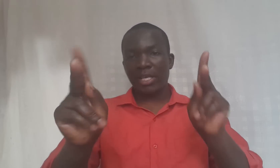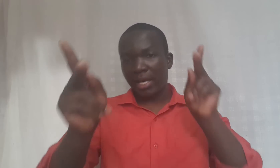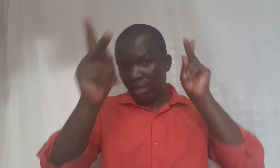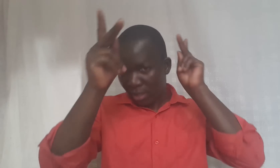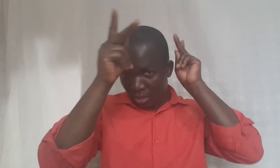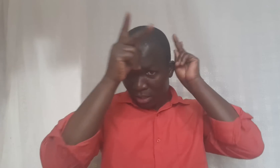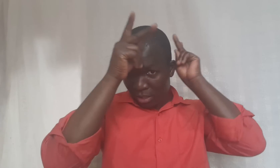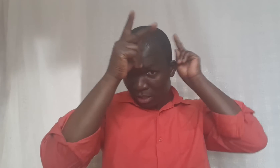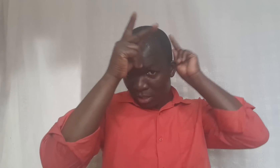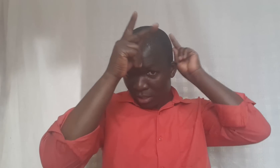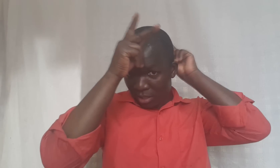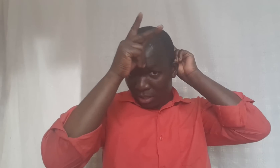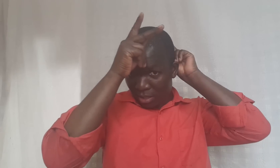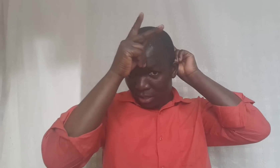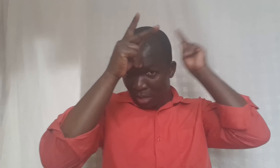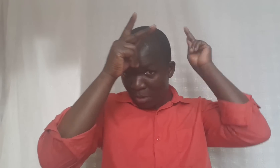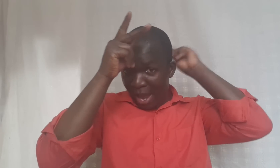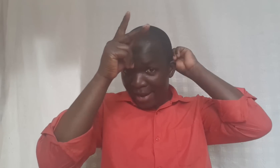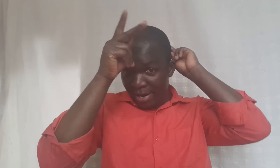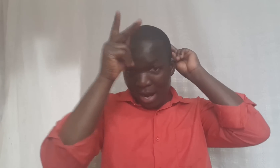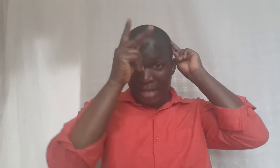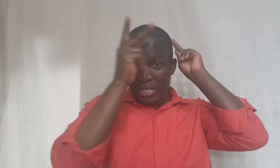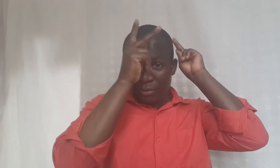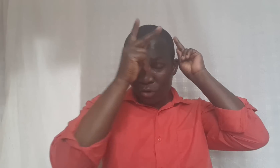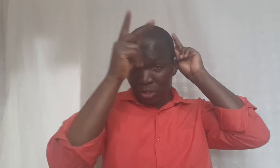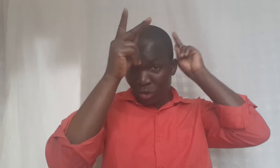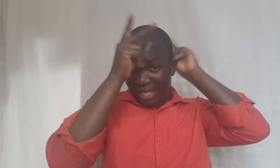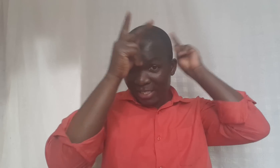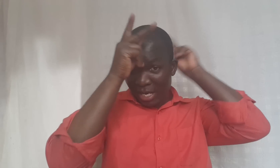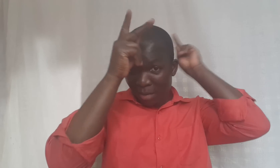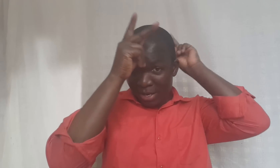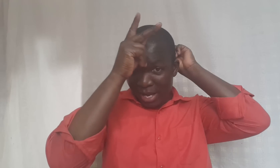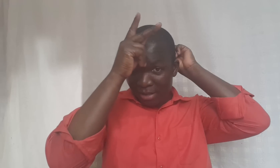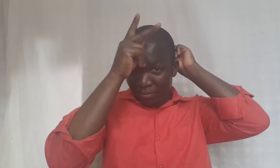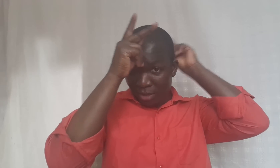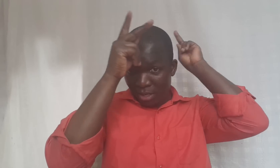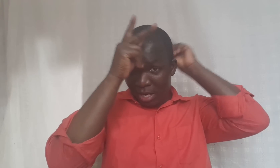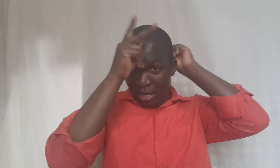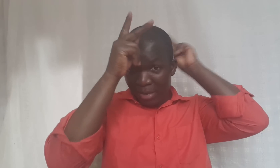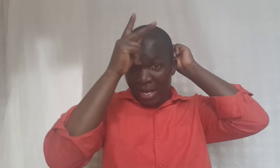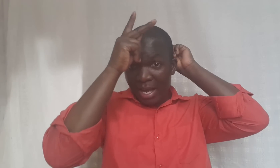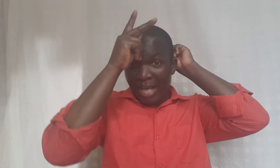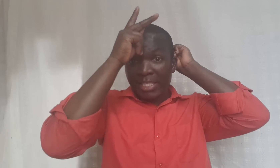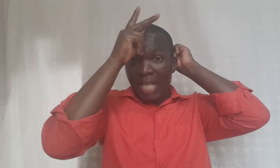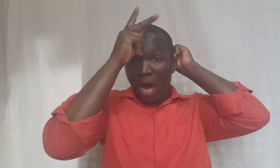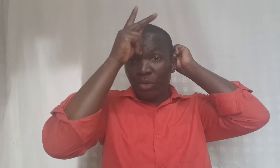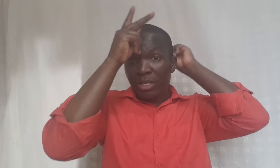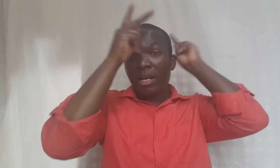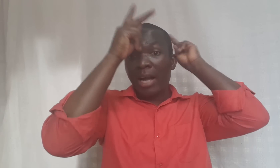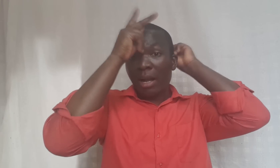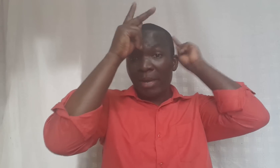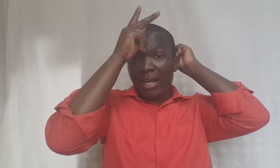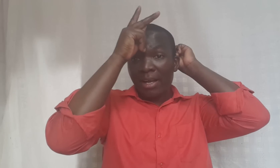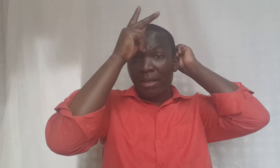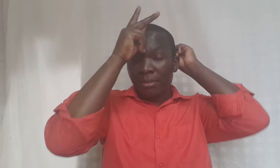K behind and in front. So that's Kakamega. Kakamega as a town. Kakamega